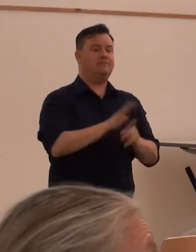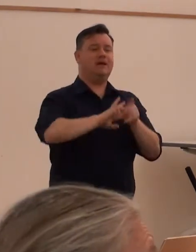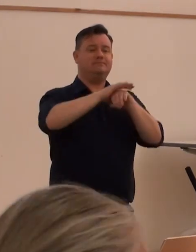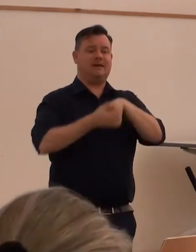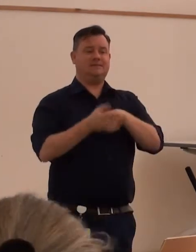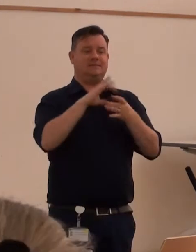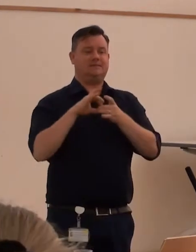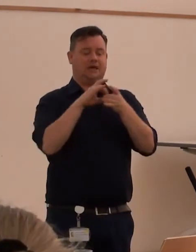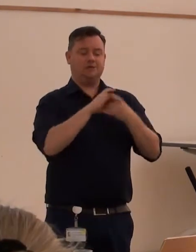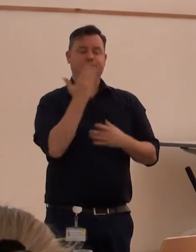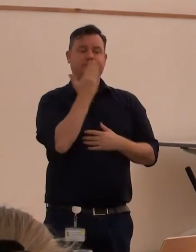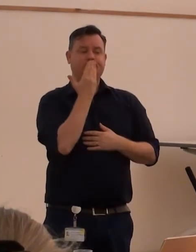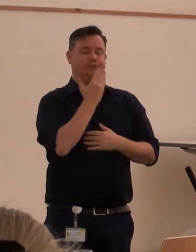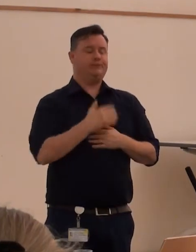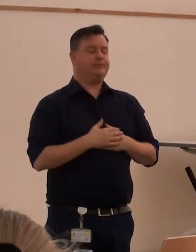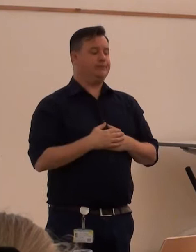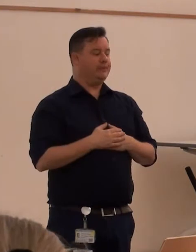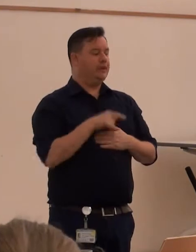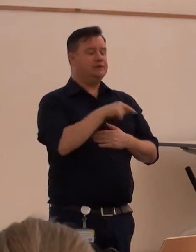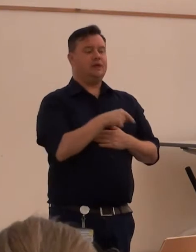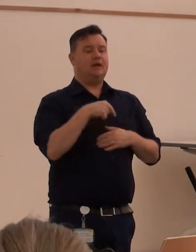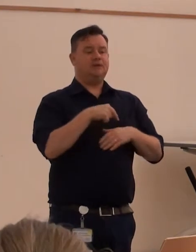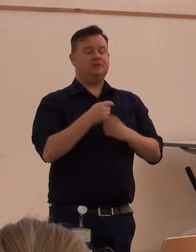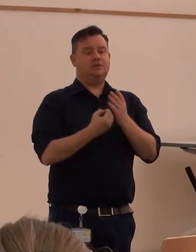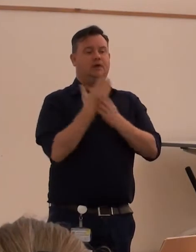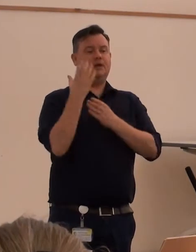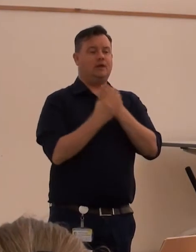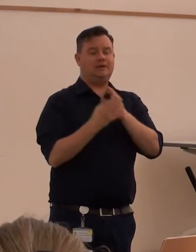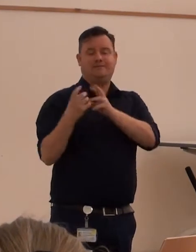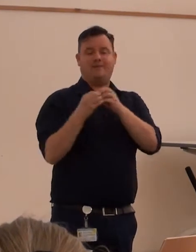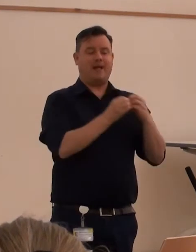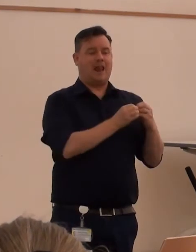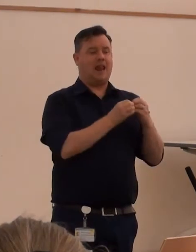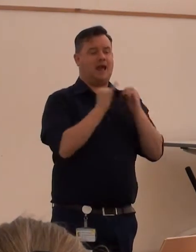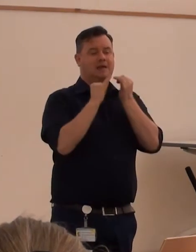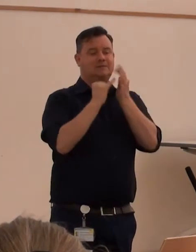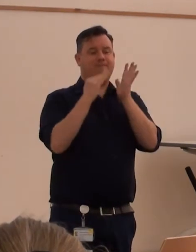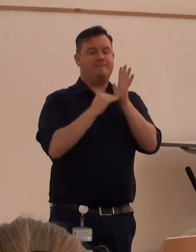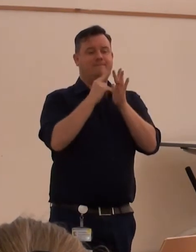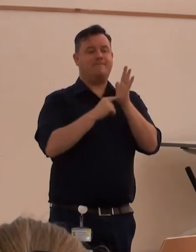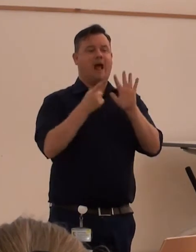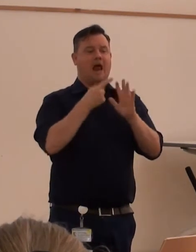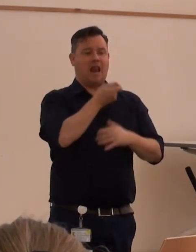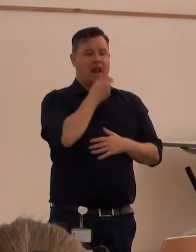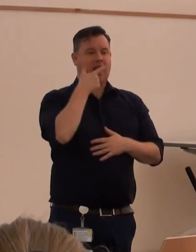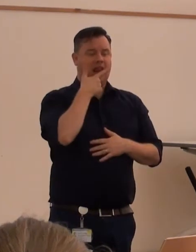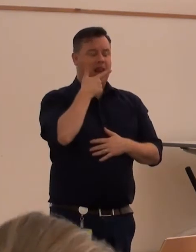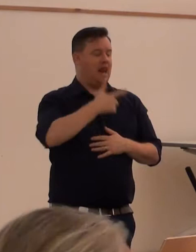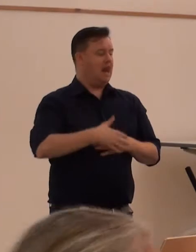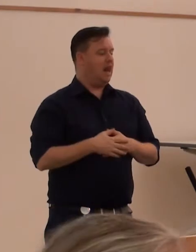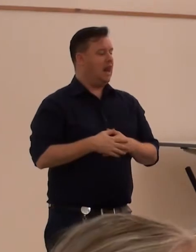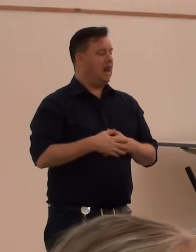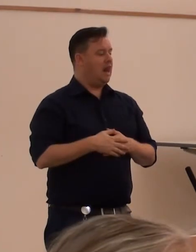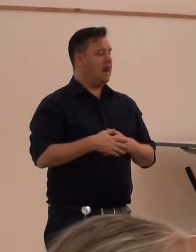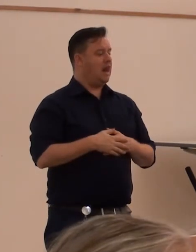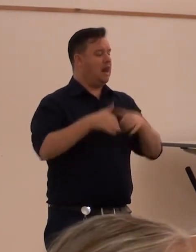Society school. And so the gloves spell out smile in the top line, and